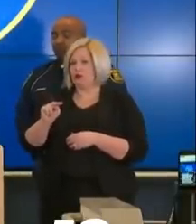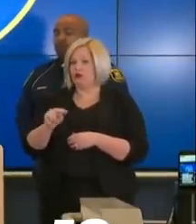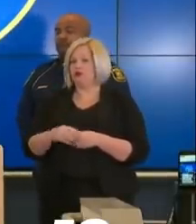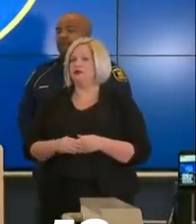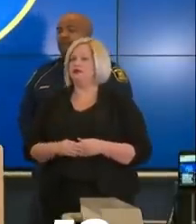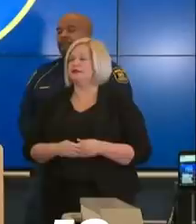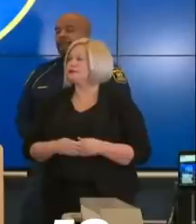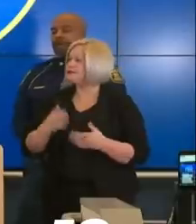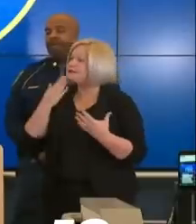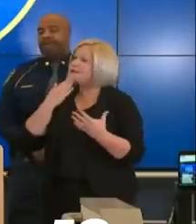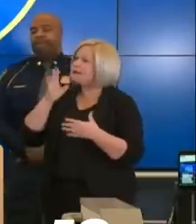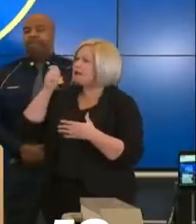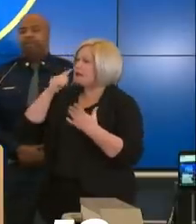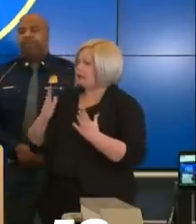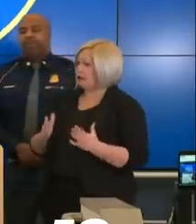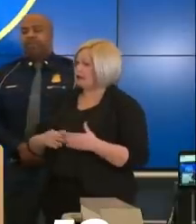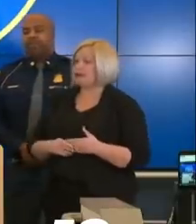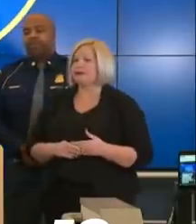Thank you, Governor.